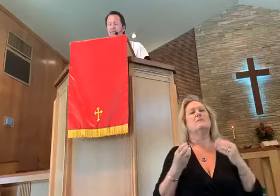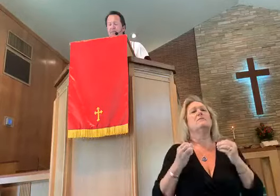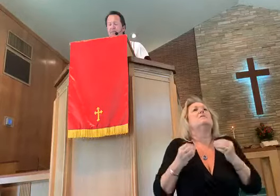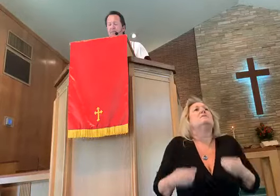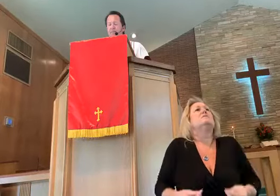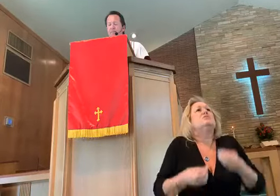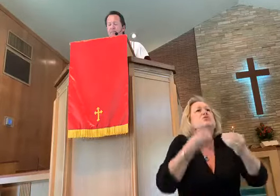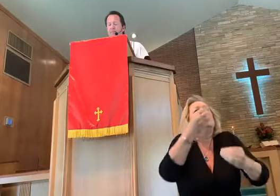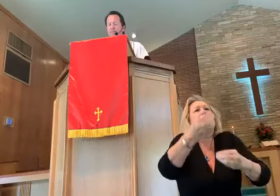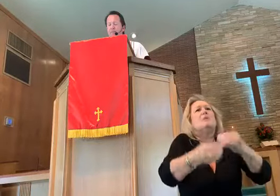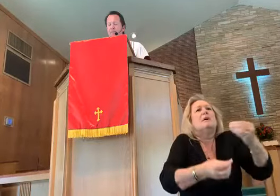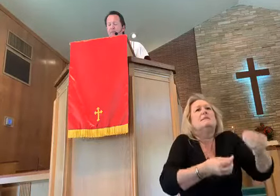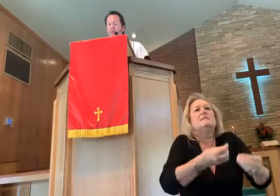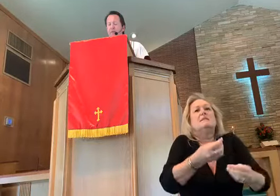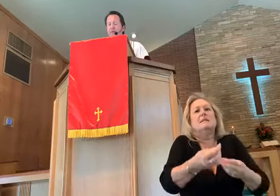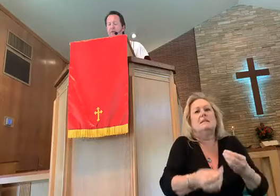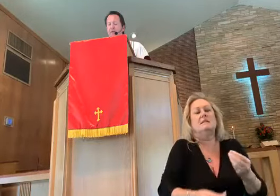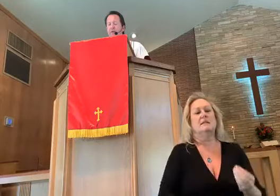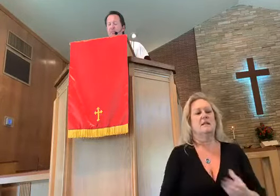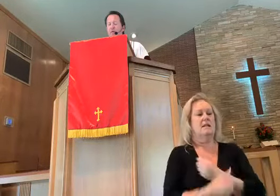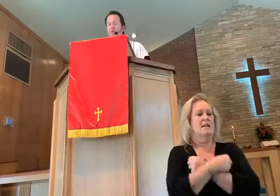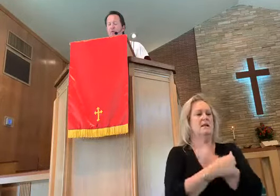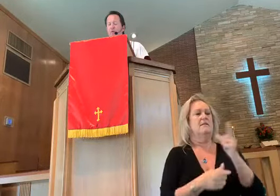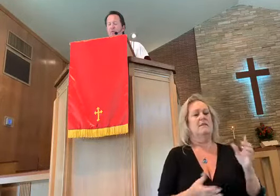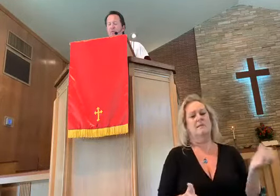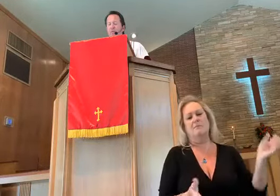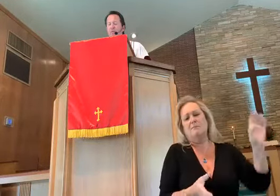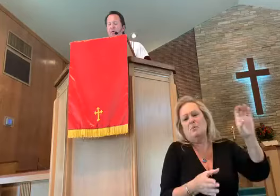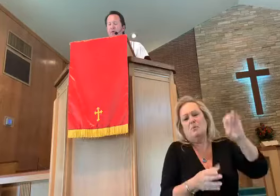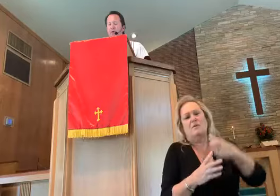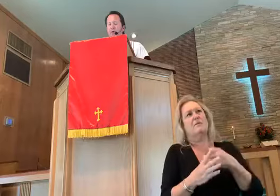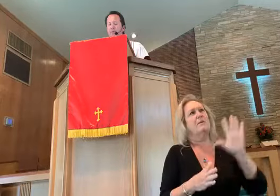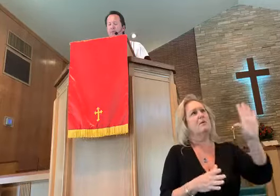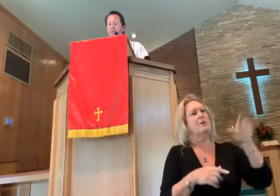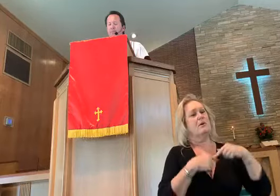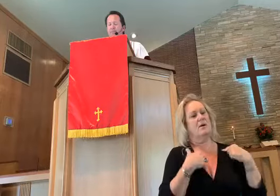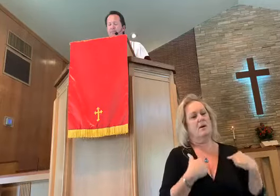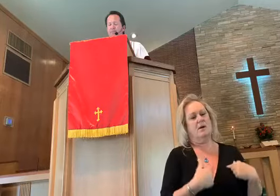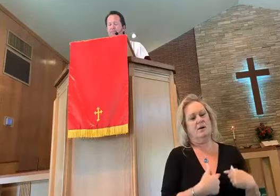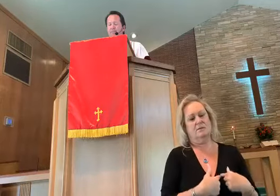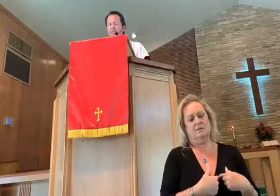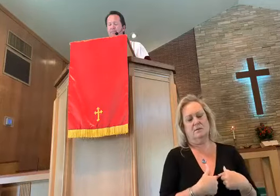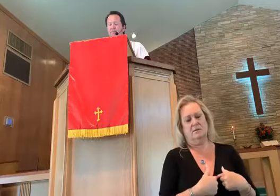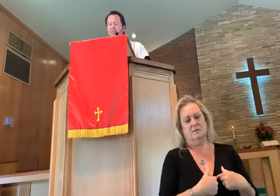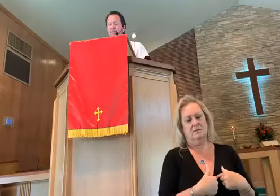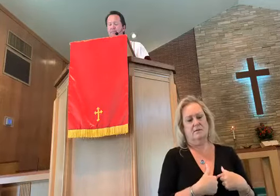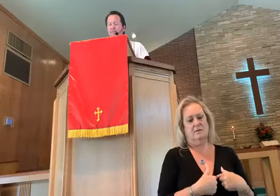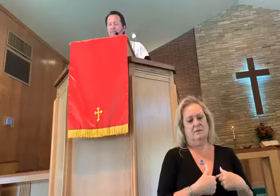generosity, the love that pours from your heart,